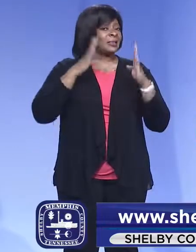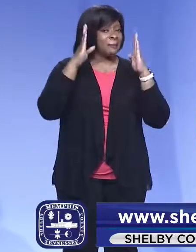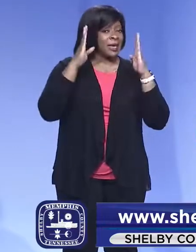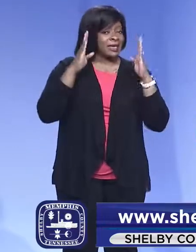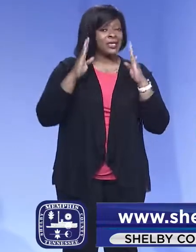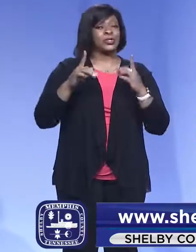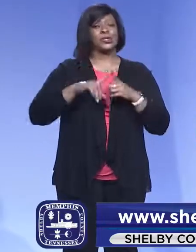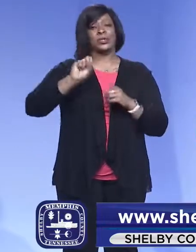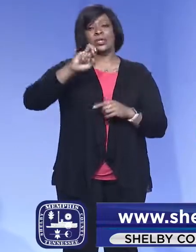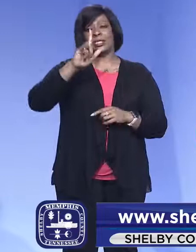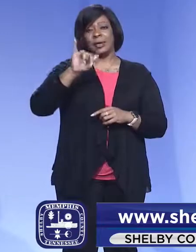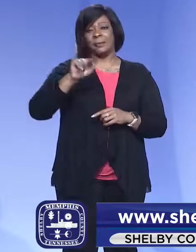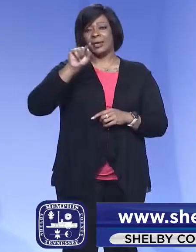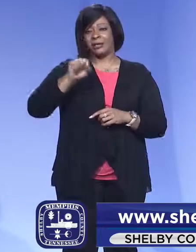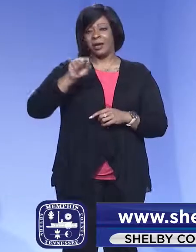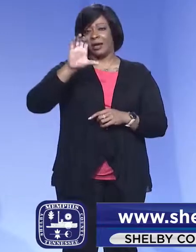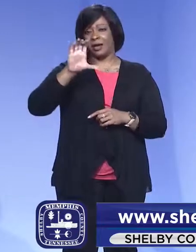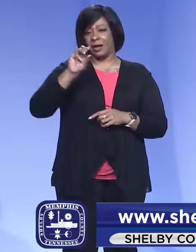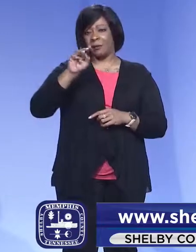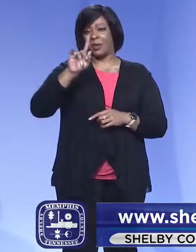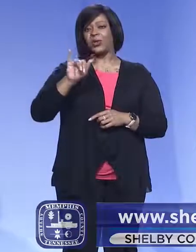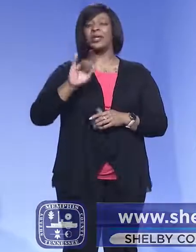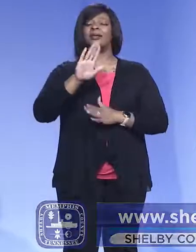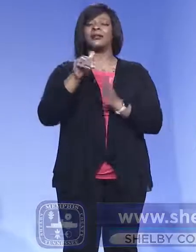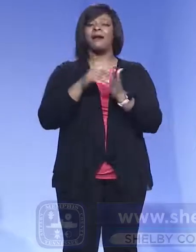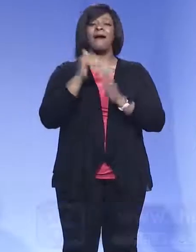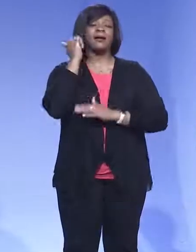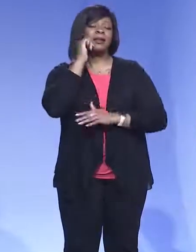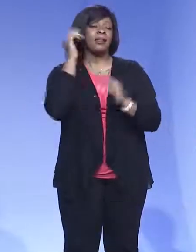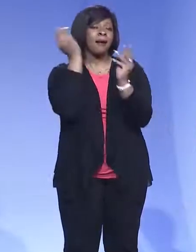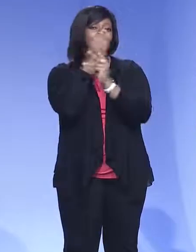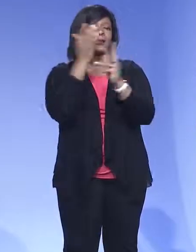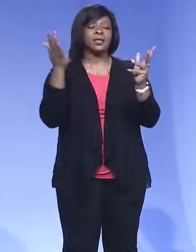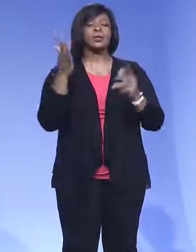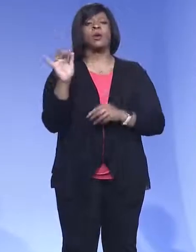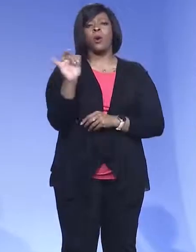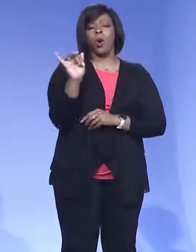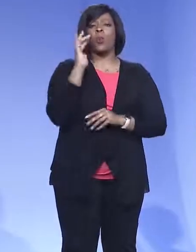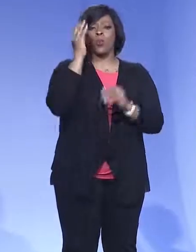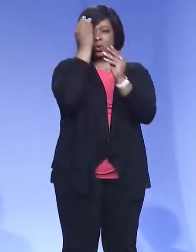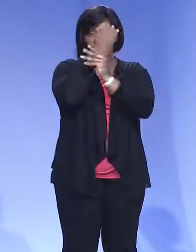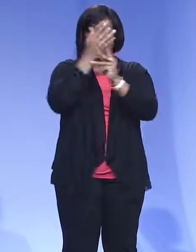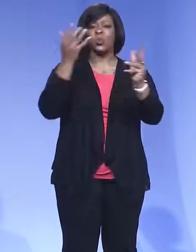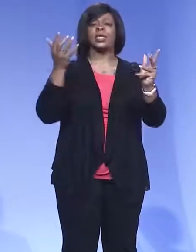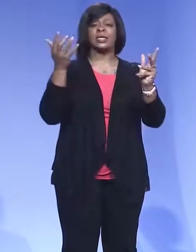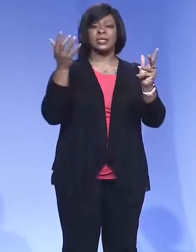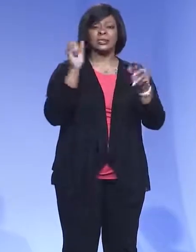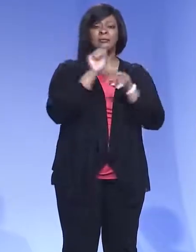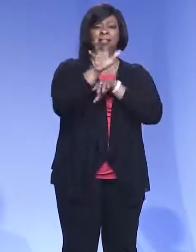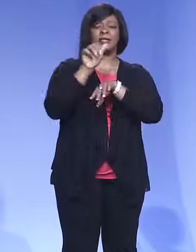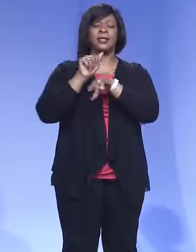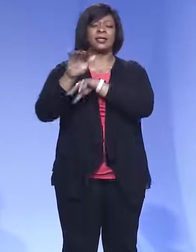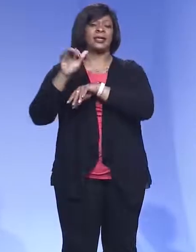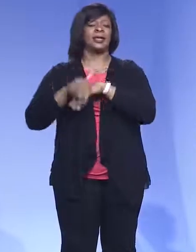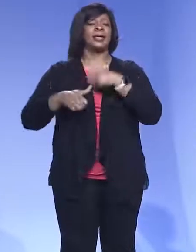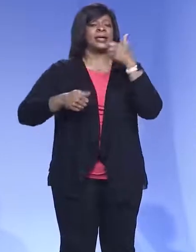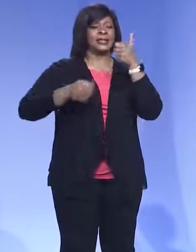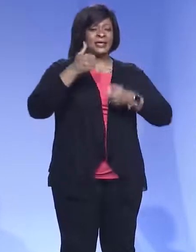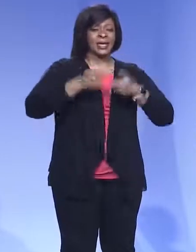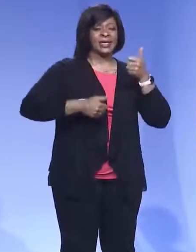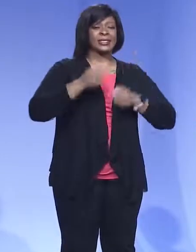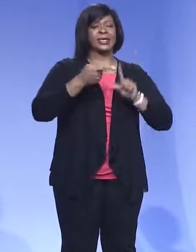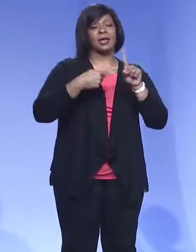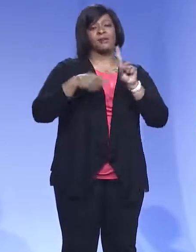the Shelby.community site, our daily updates. We will also give notices out, and a text can come